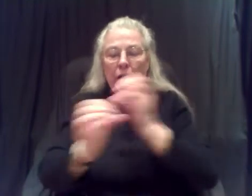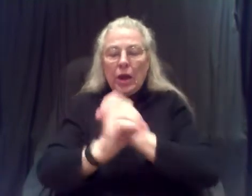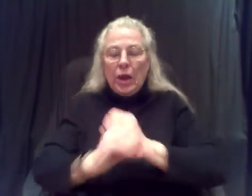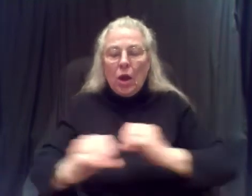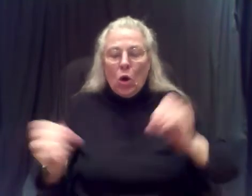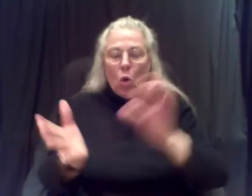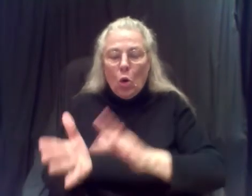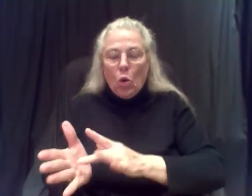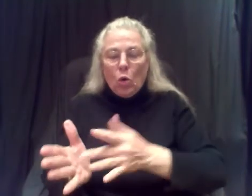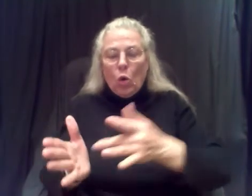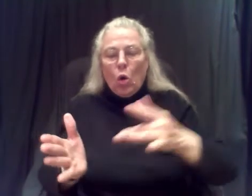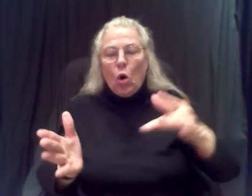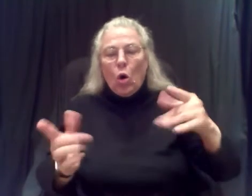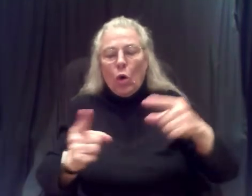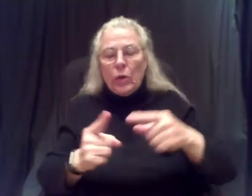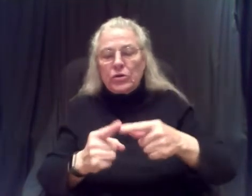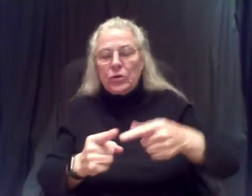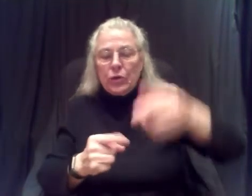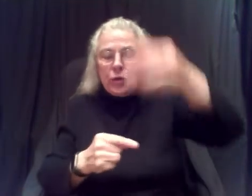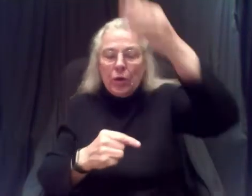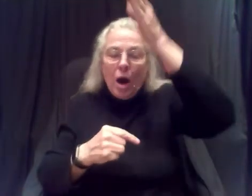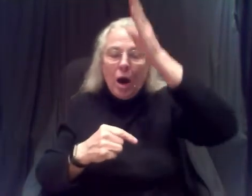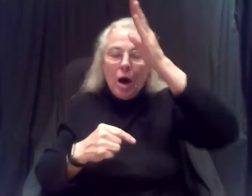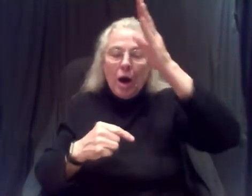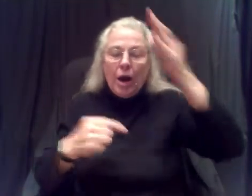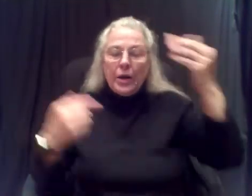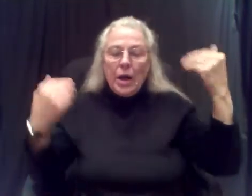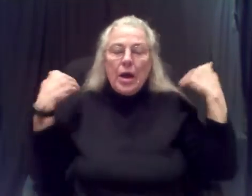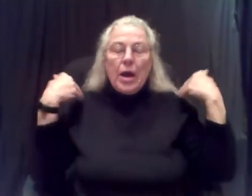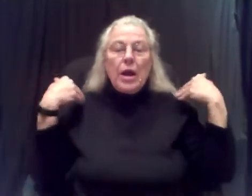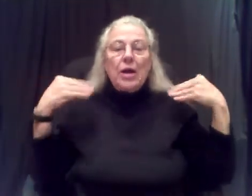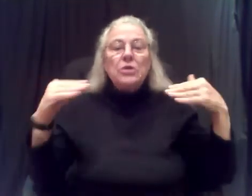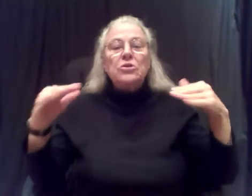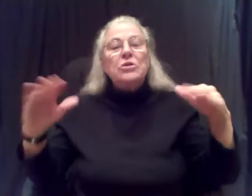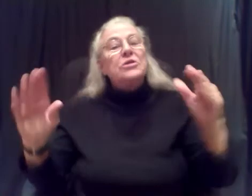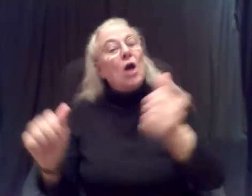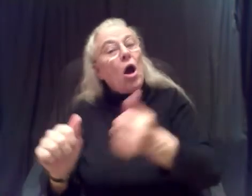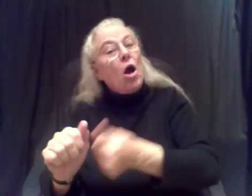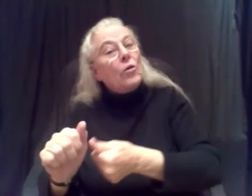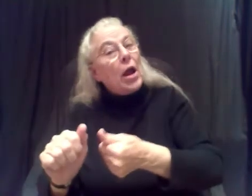Glory, oh glory to God, angels are